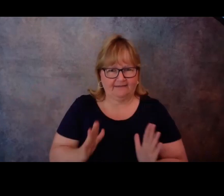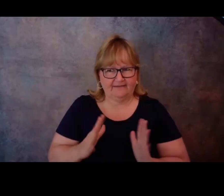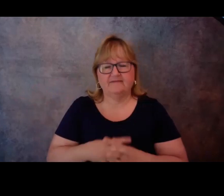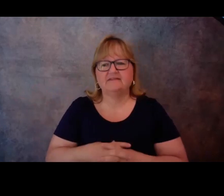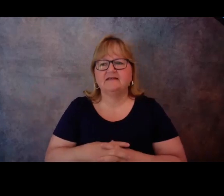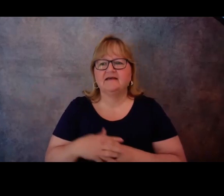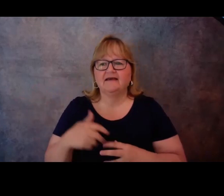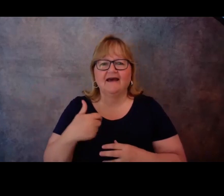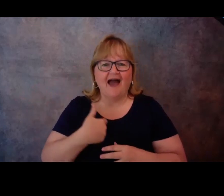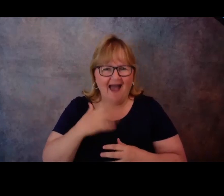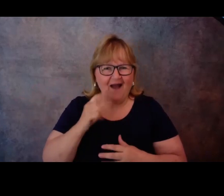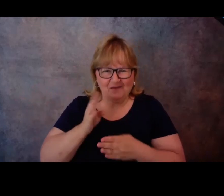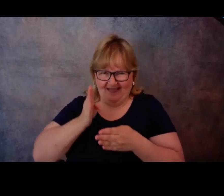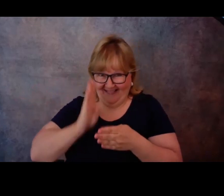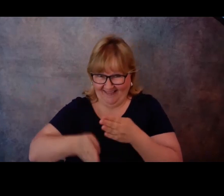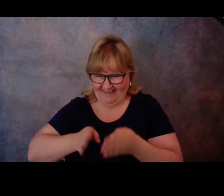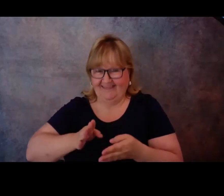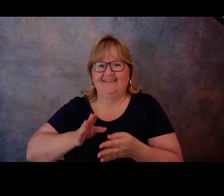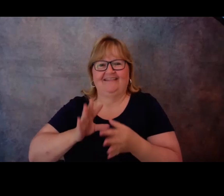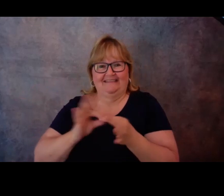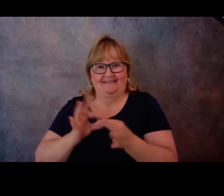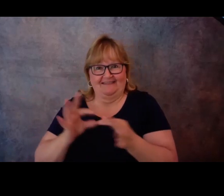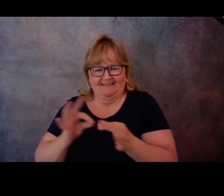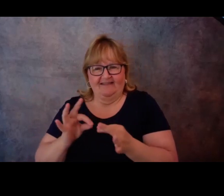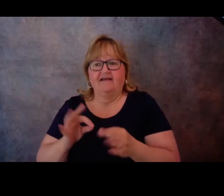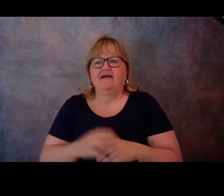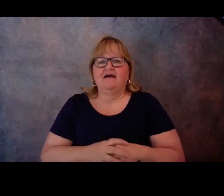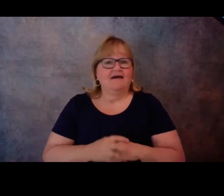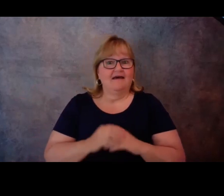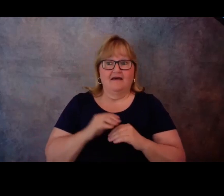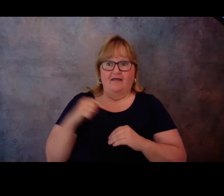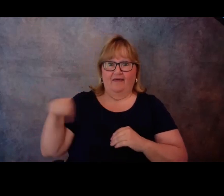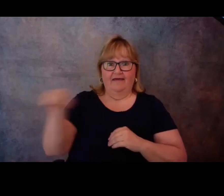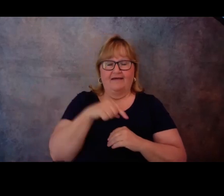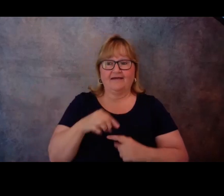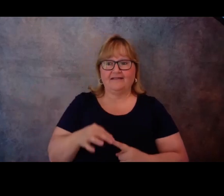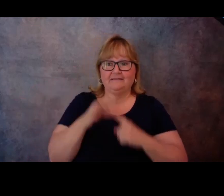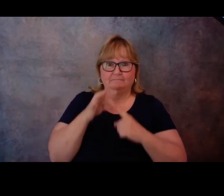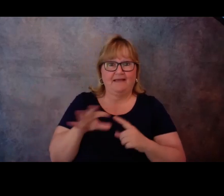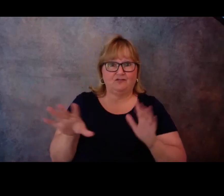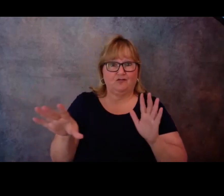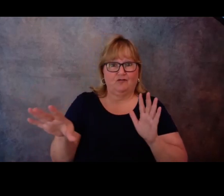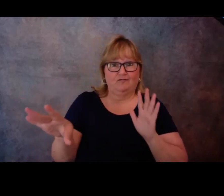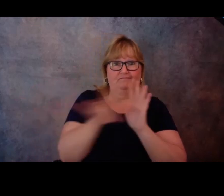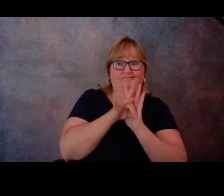Kathy, and hand it back to you, that none of the special rapporteurs are remunerated for their